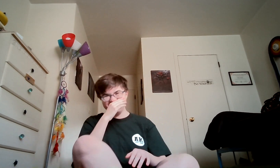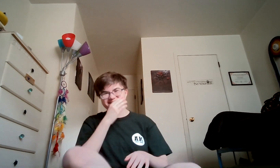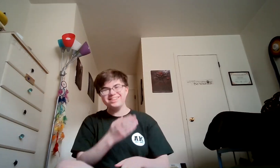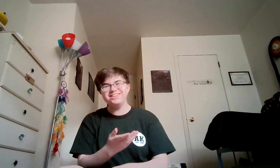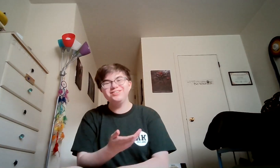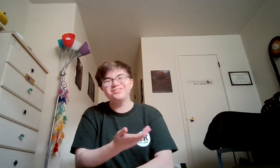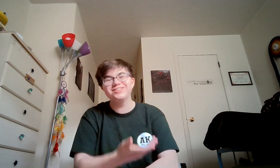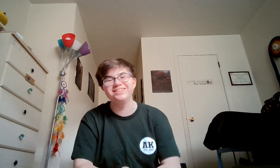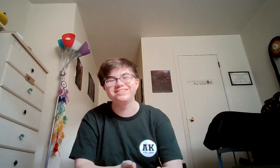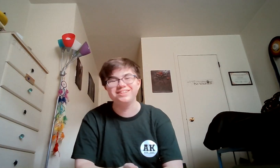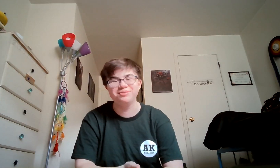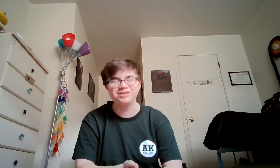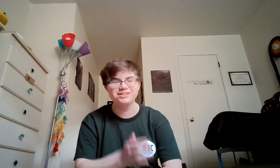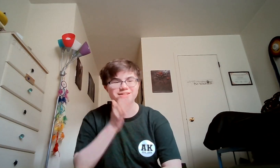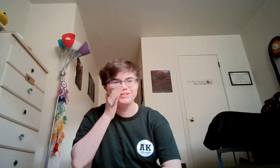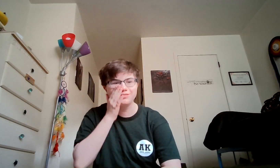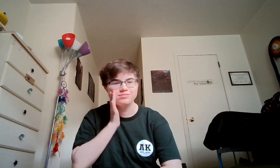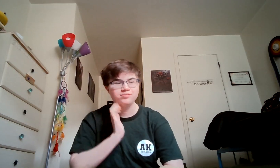it looks really silly, but